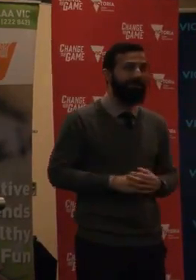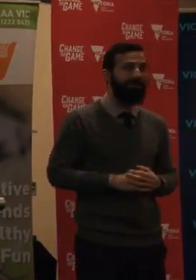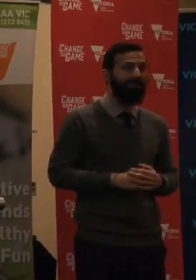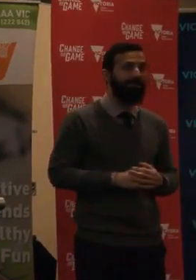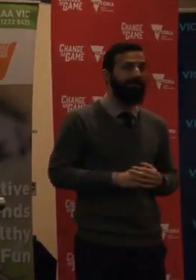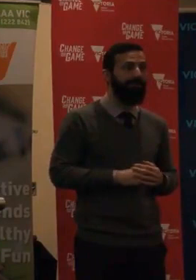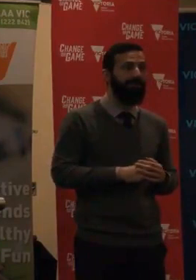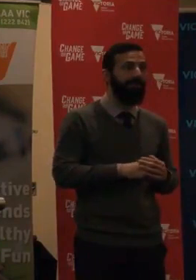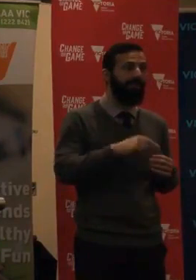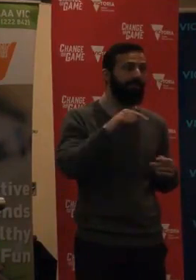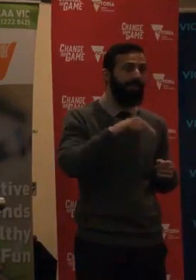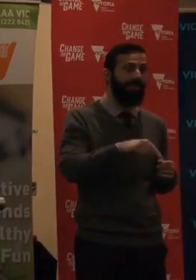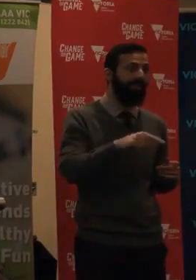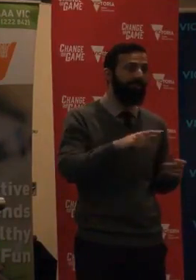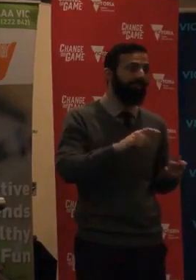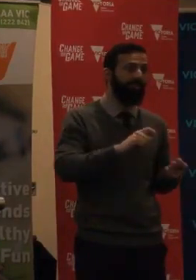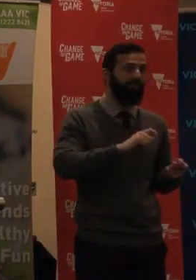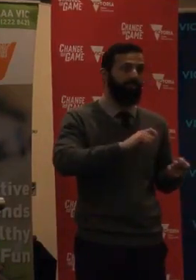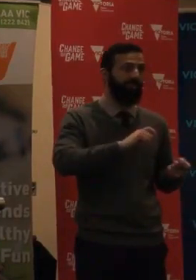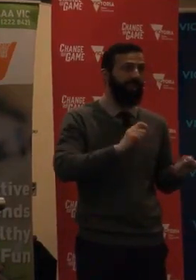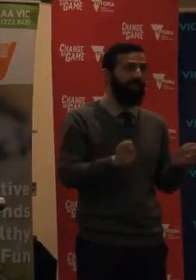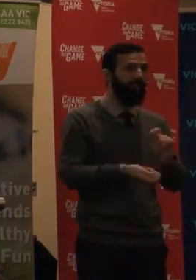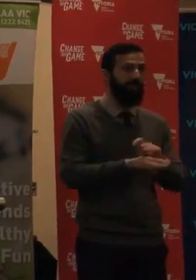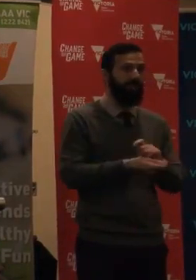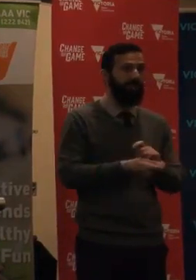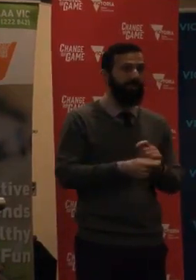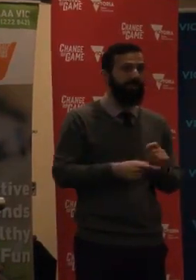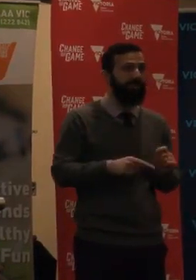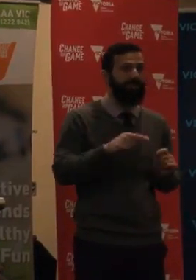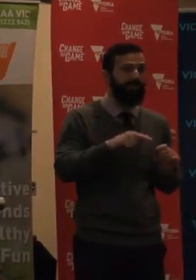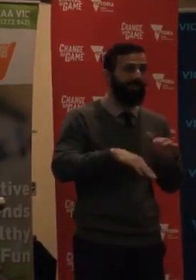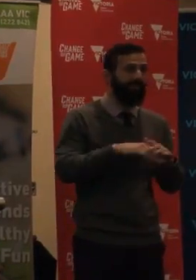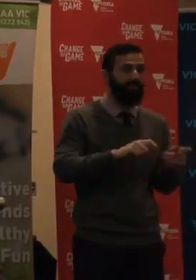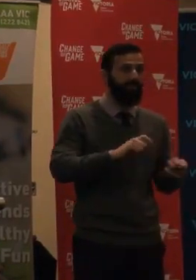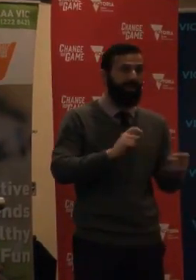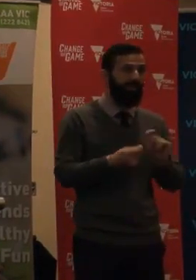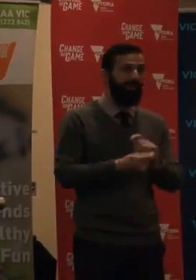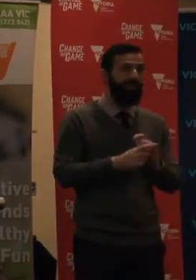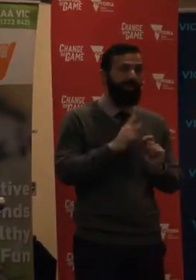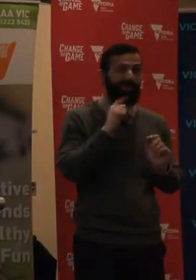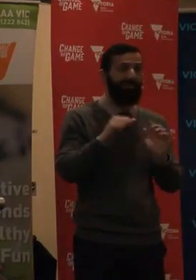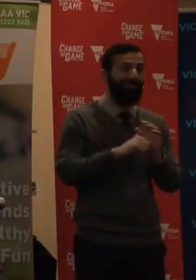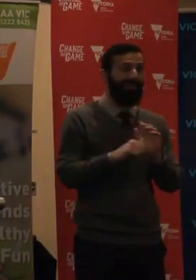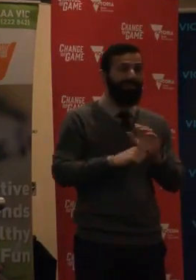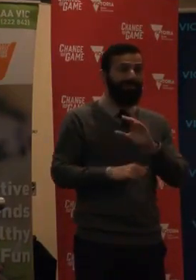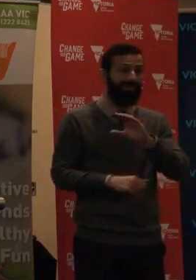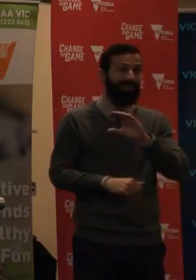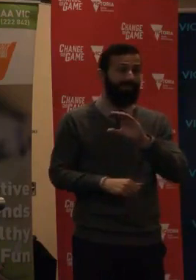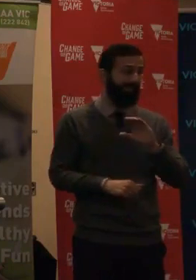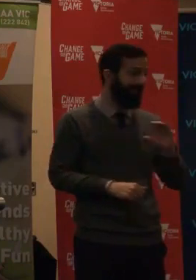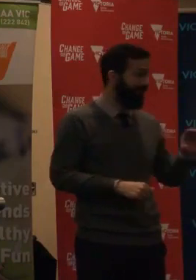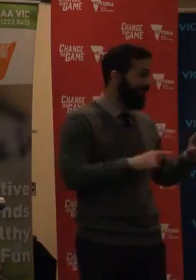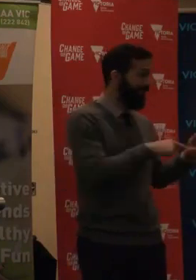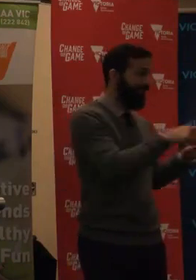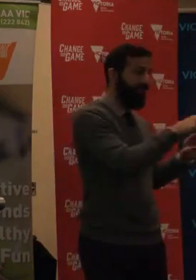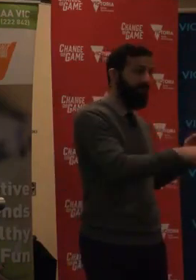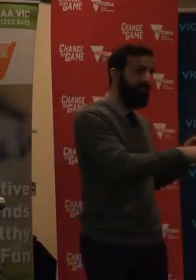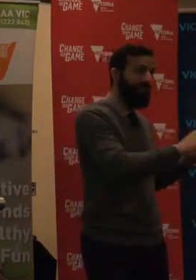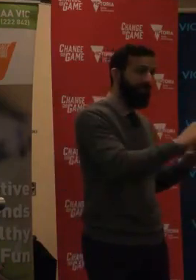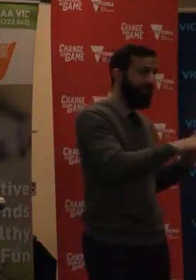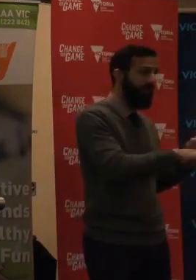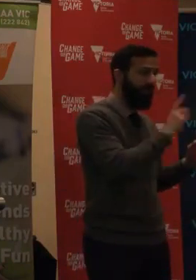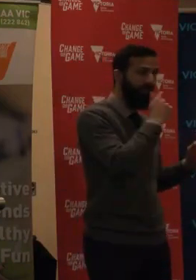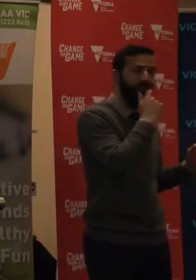that. This scheme, in fact, turns it all on a 180. This scheme basically puts the funding in the hands of a person with disability to purchase